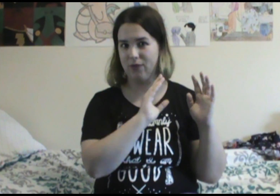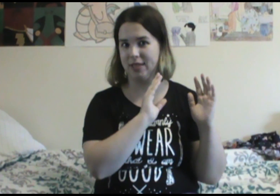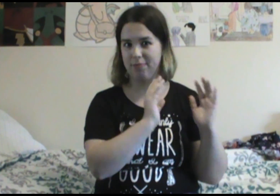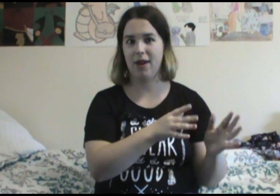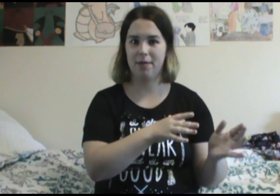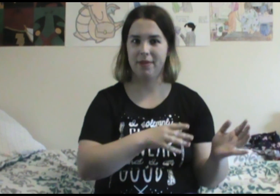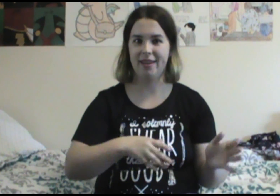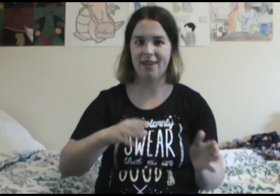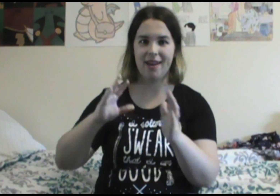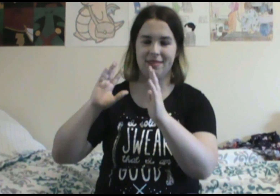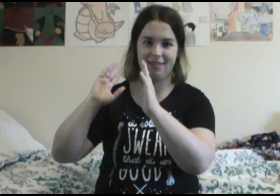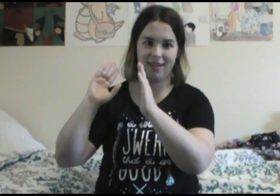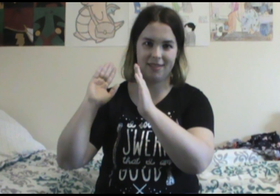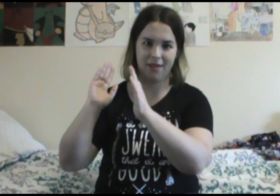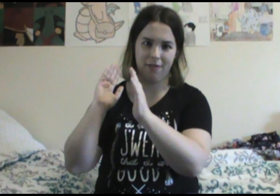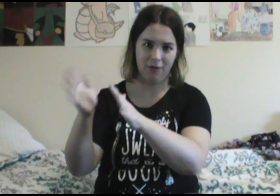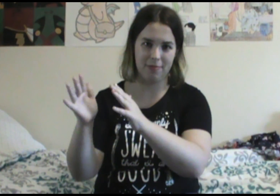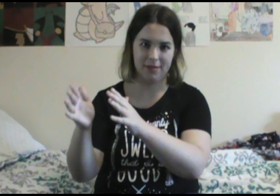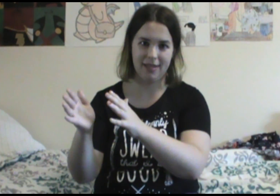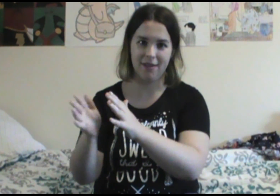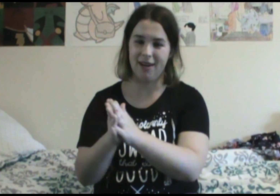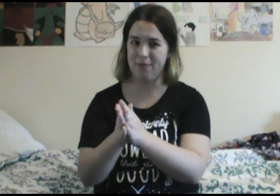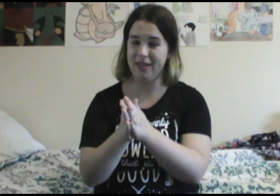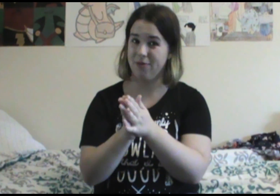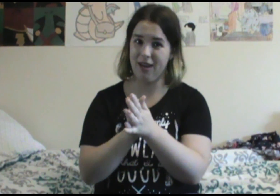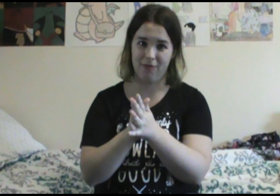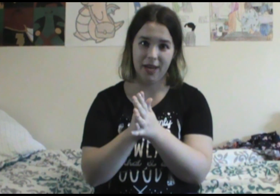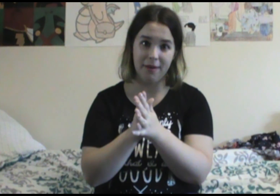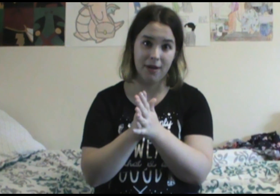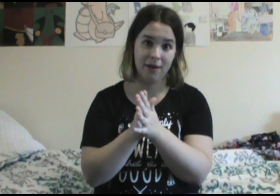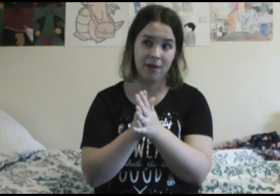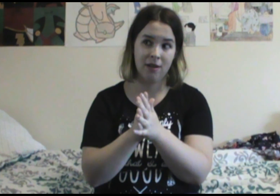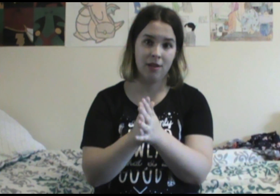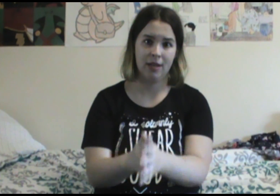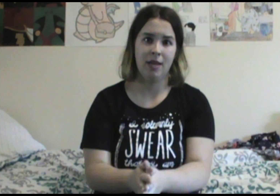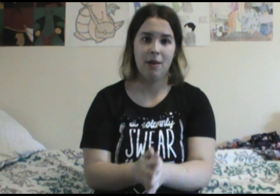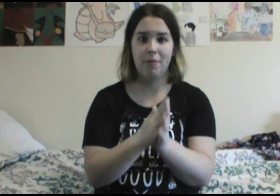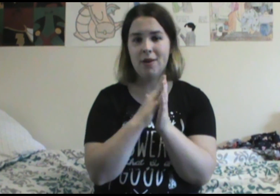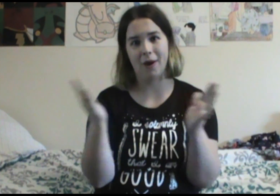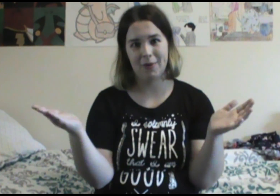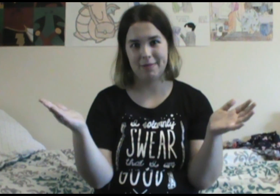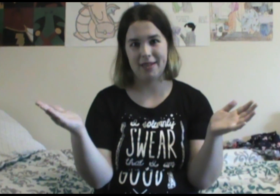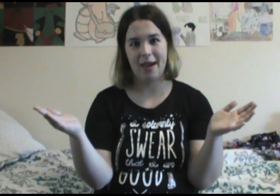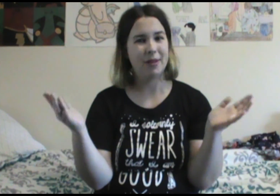this brought up and then not discussed until a few episodes later. I really don't care for that. But knowing Once Upon a Time, that's